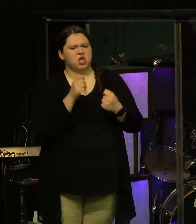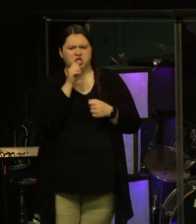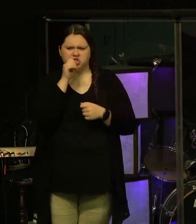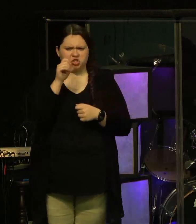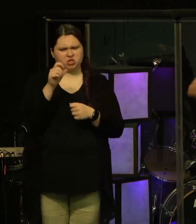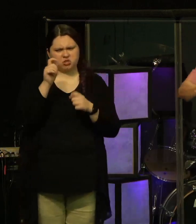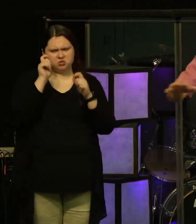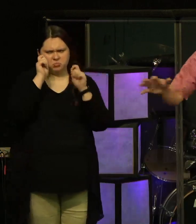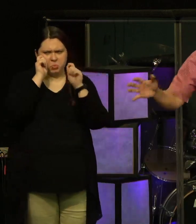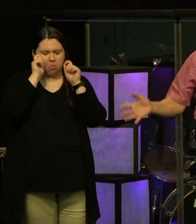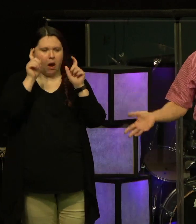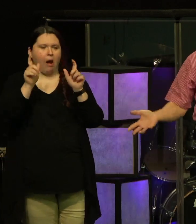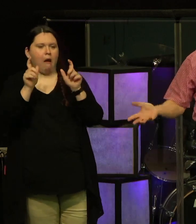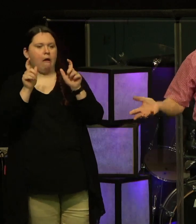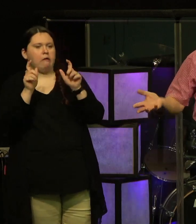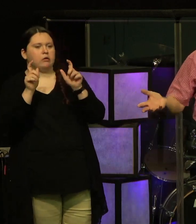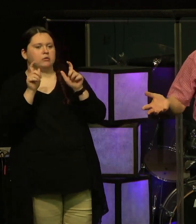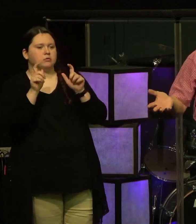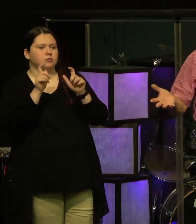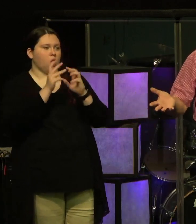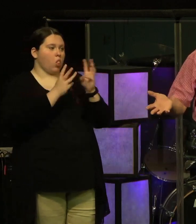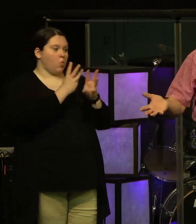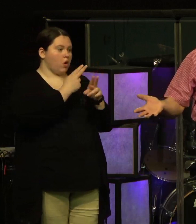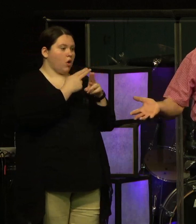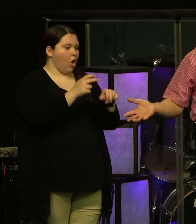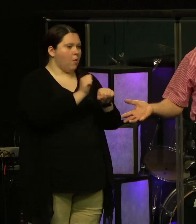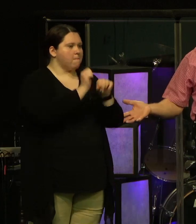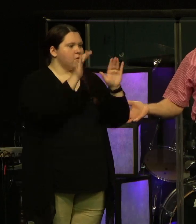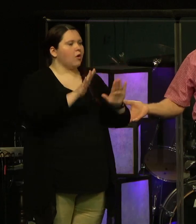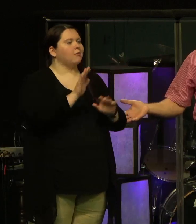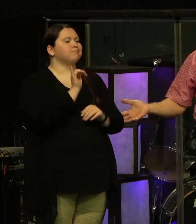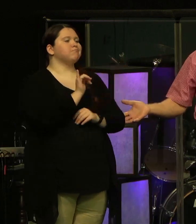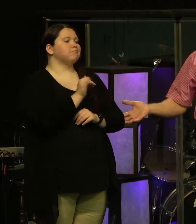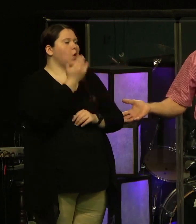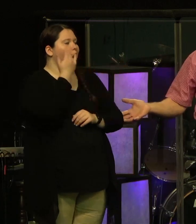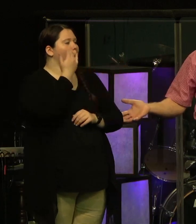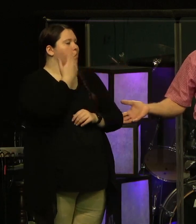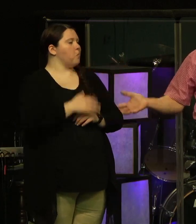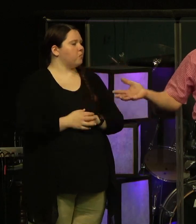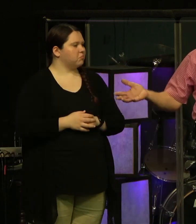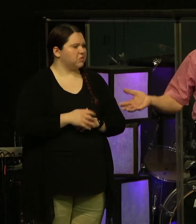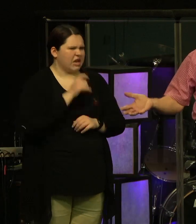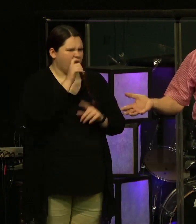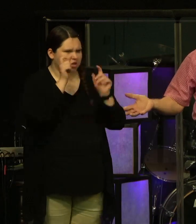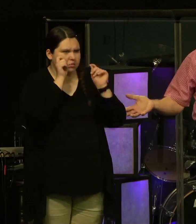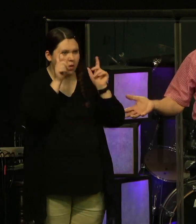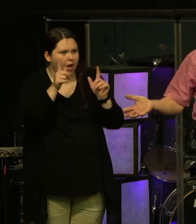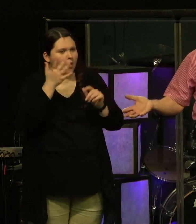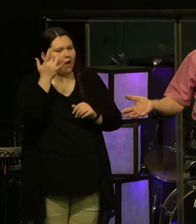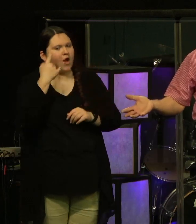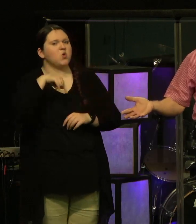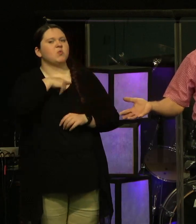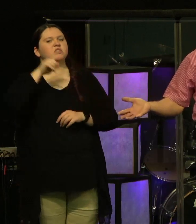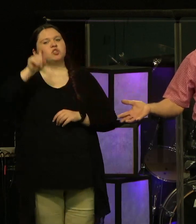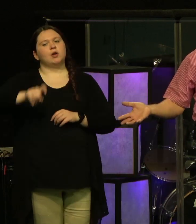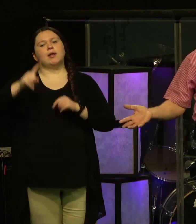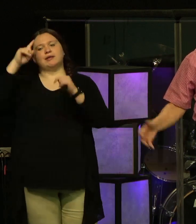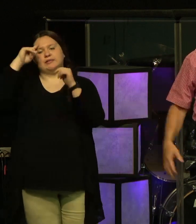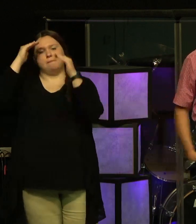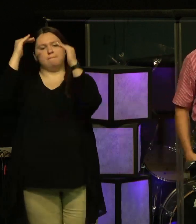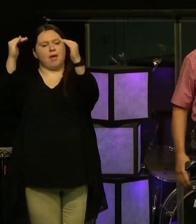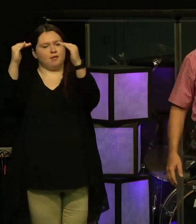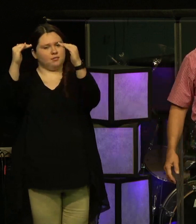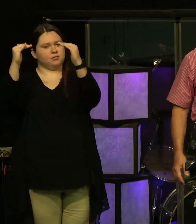we see things that the world calls a miracle happen. It shouldn't be a great surprise to us. We should expect that. That should be a way of